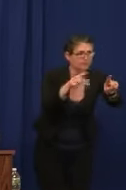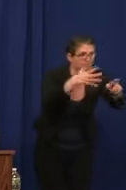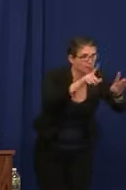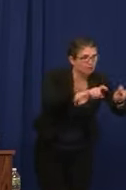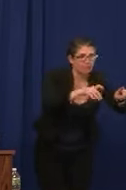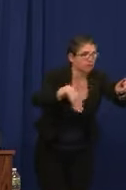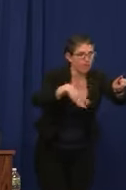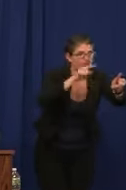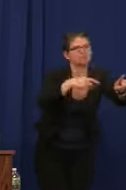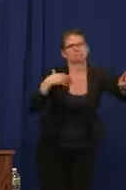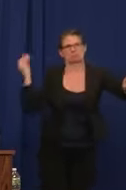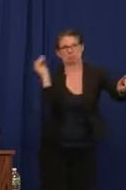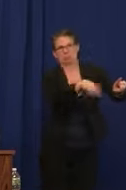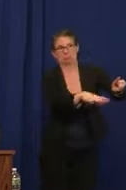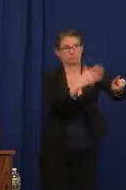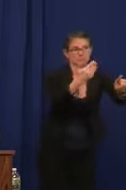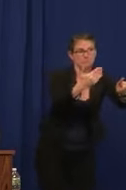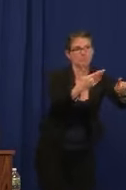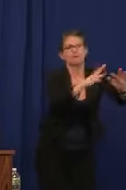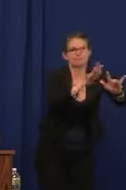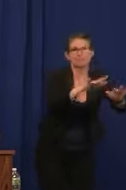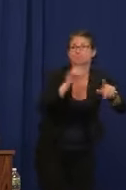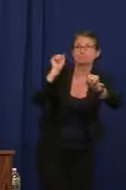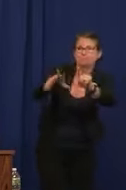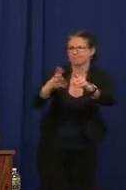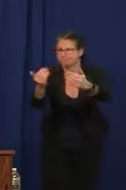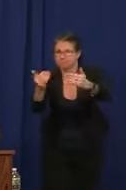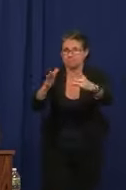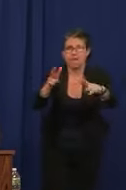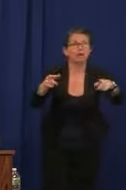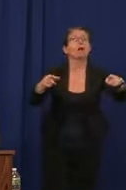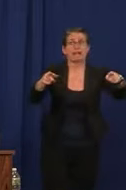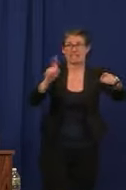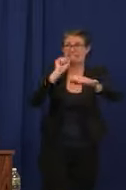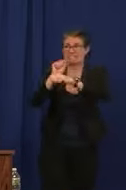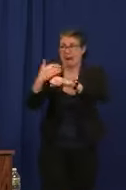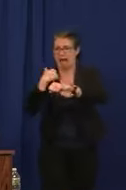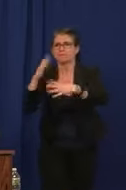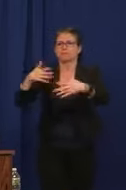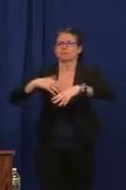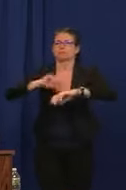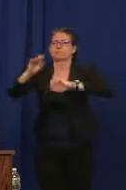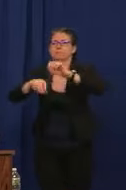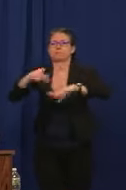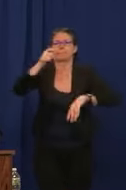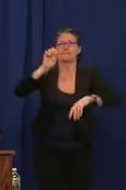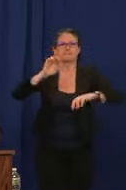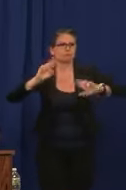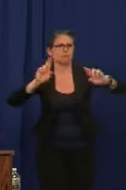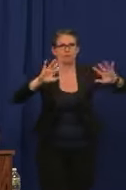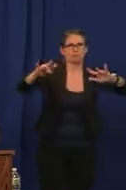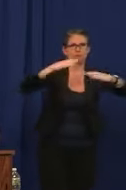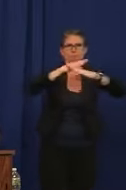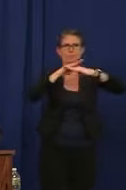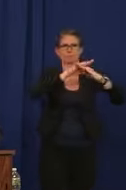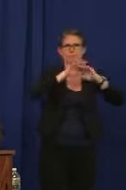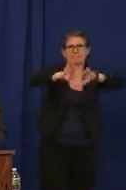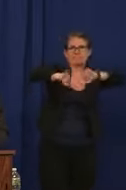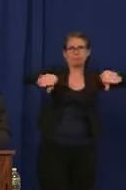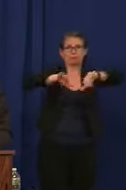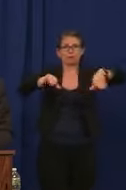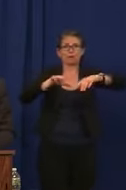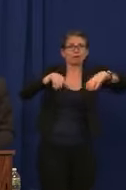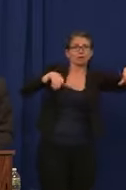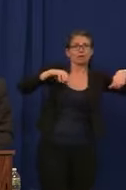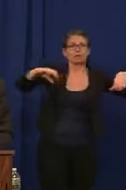health guidance to keep our friends, our spouses, our parents who live in these facilities safe. But Kevin, we've learned a lot